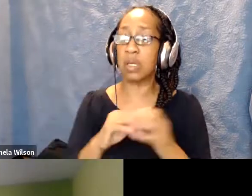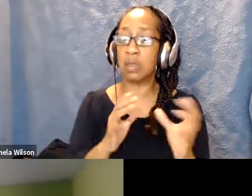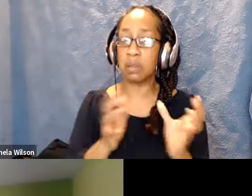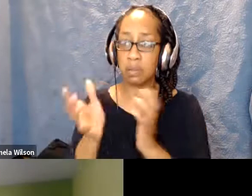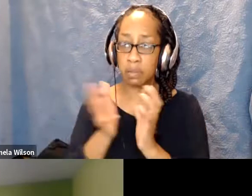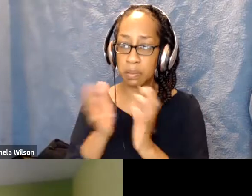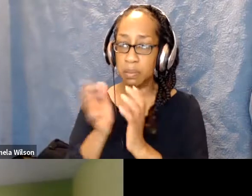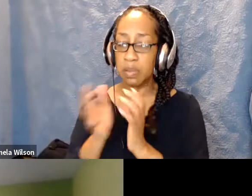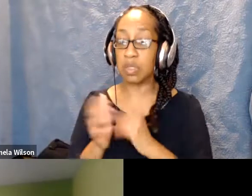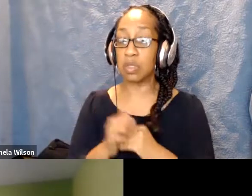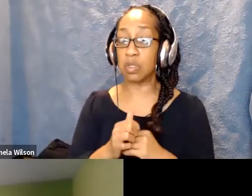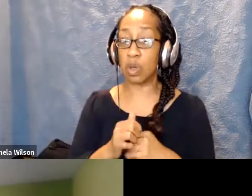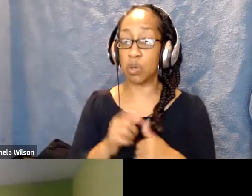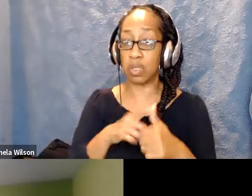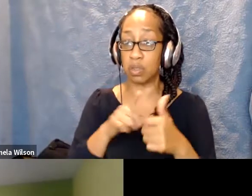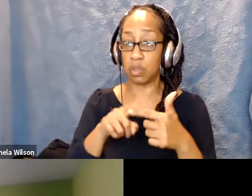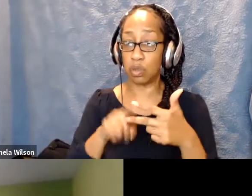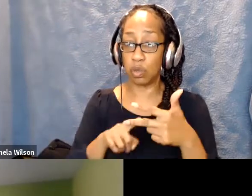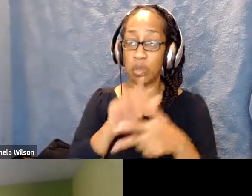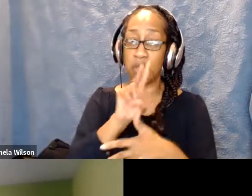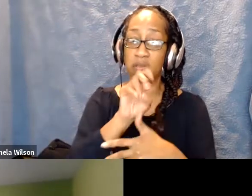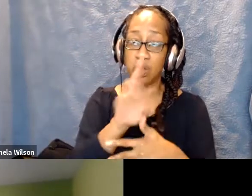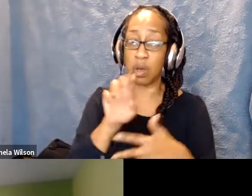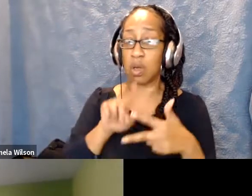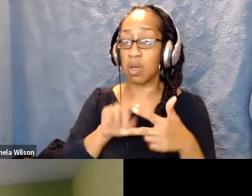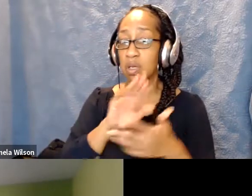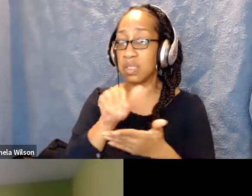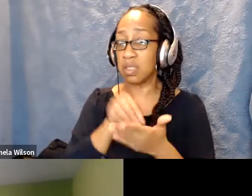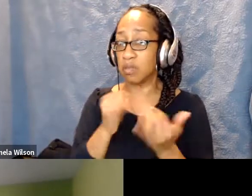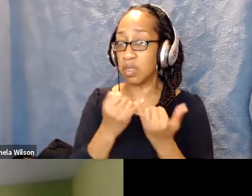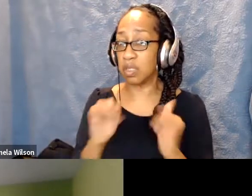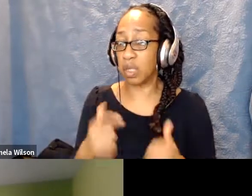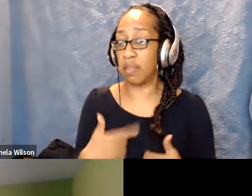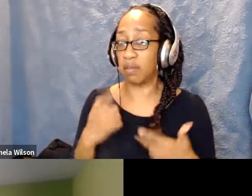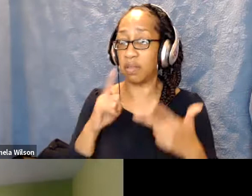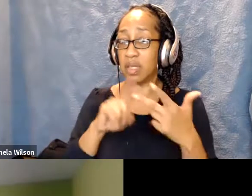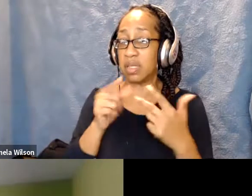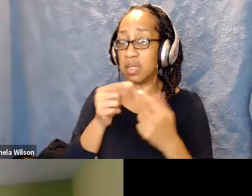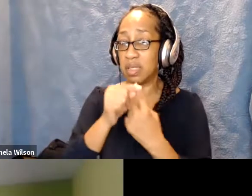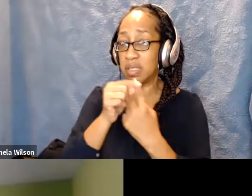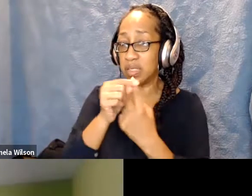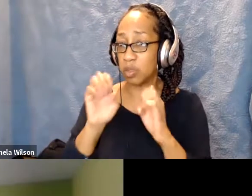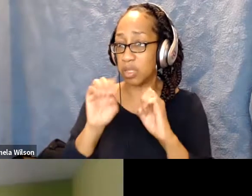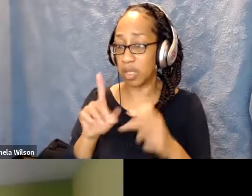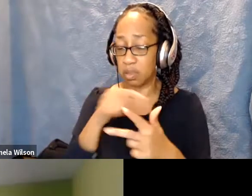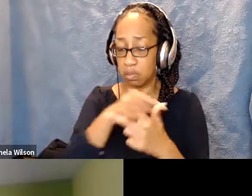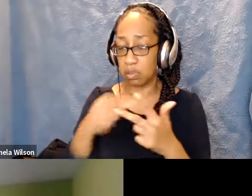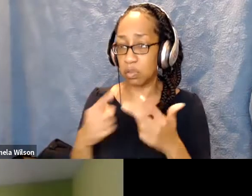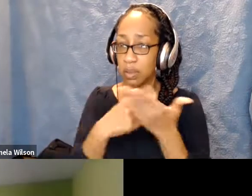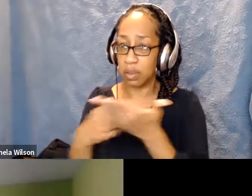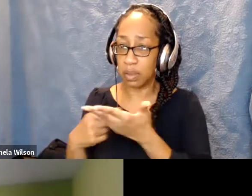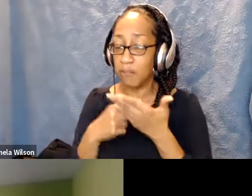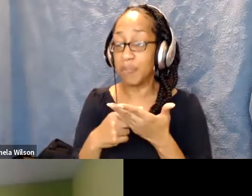entities. And in doing so, we realized that there are some great examples that we want to share. So last July, we did